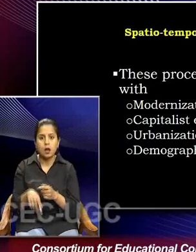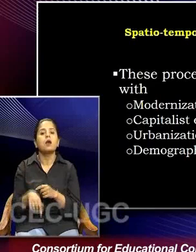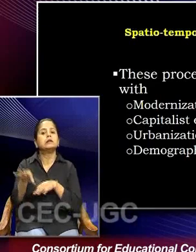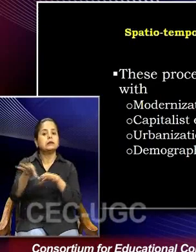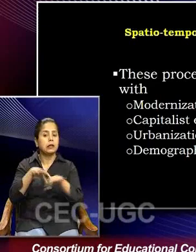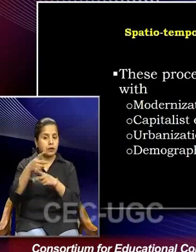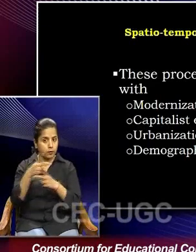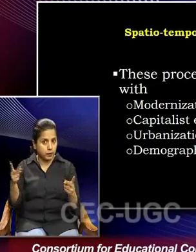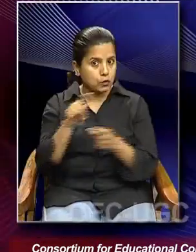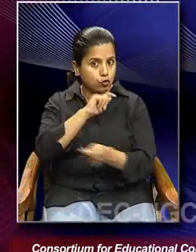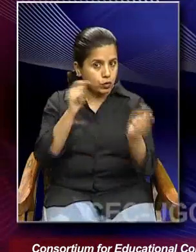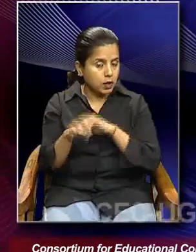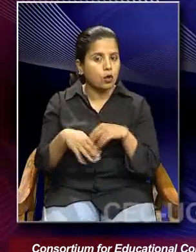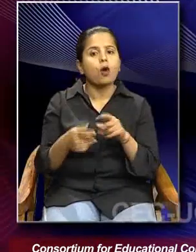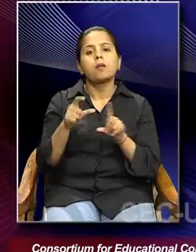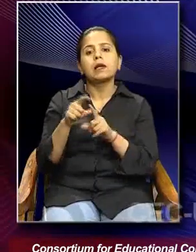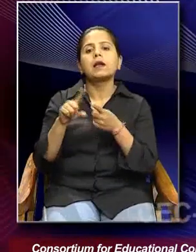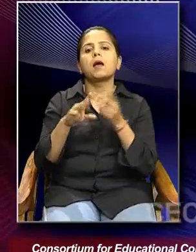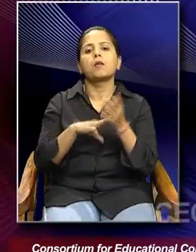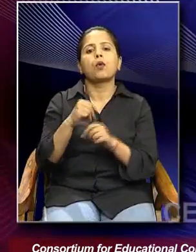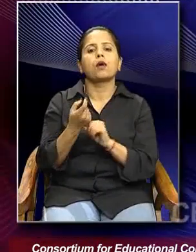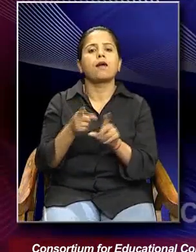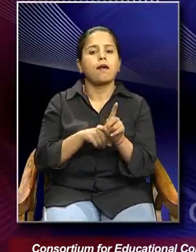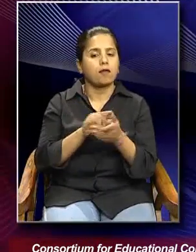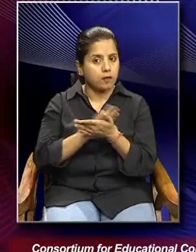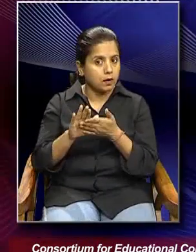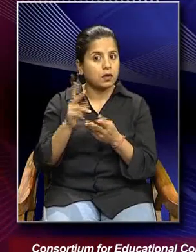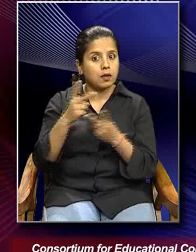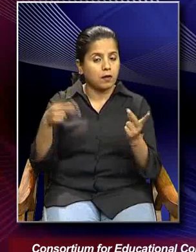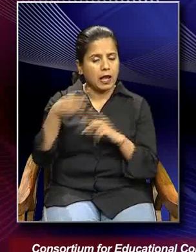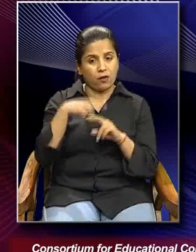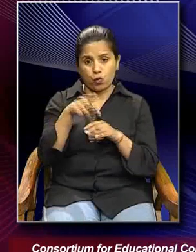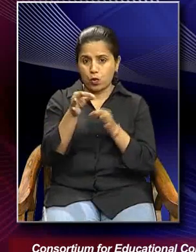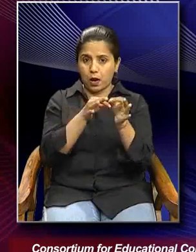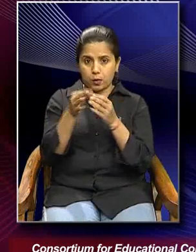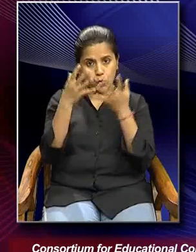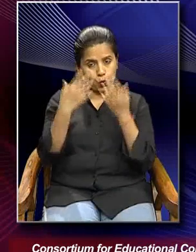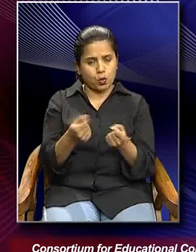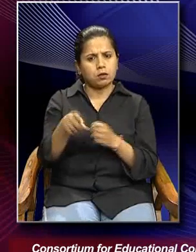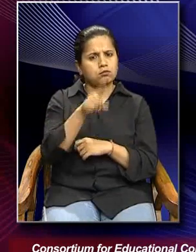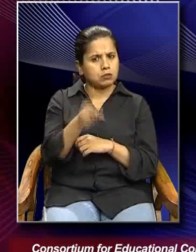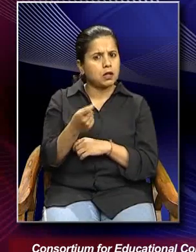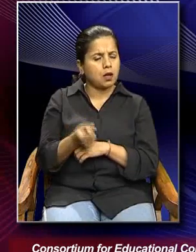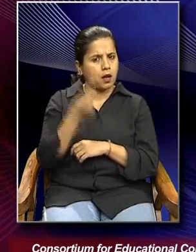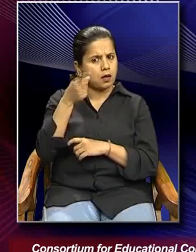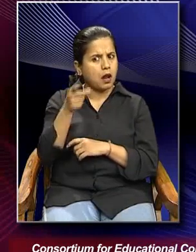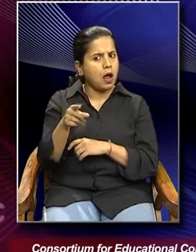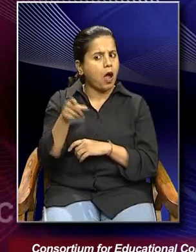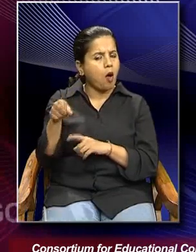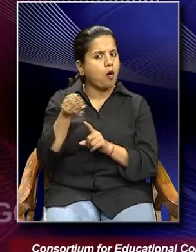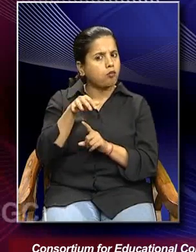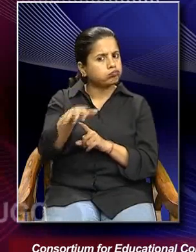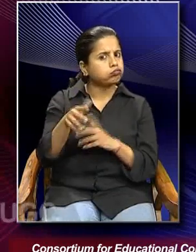urbanization, and demographic transition. So migration, if we have to explain, we have to understand the implication of these